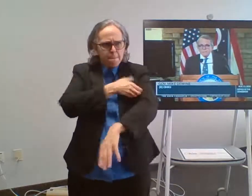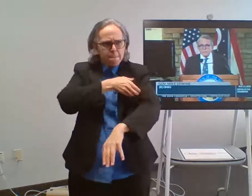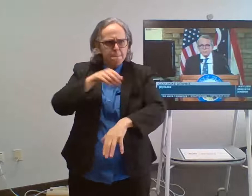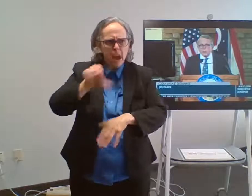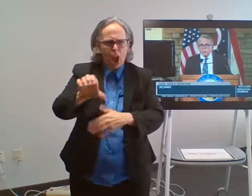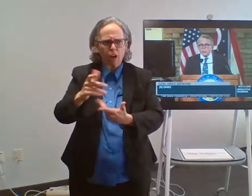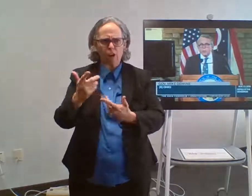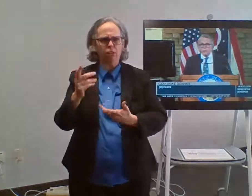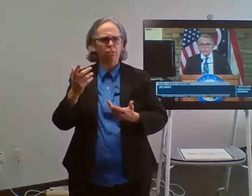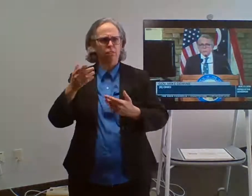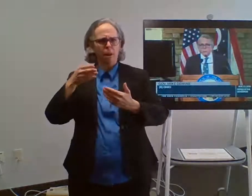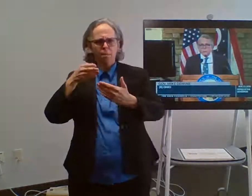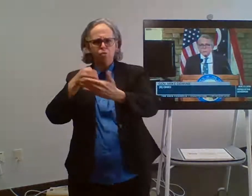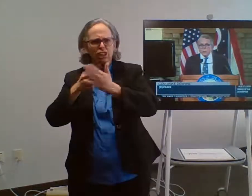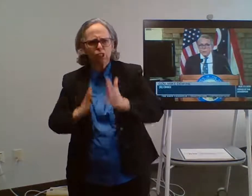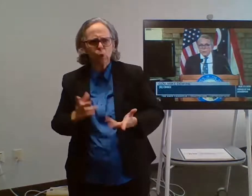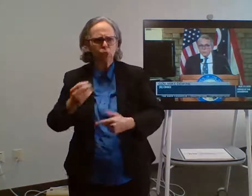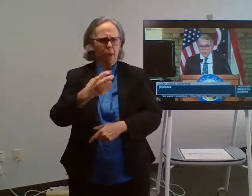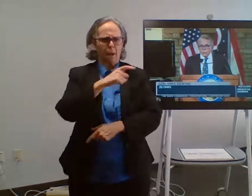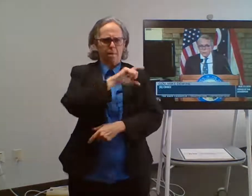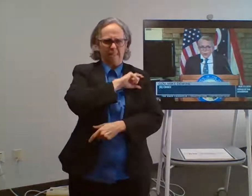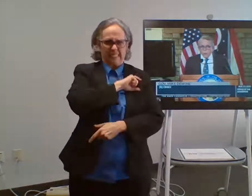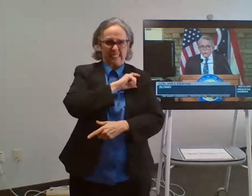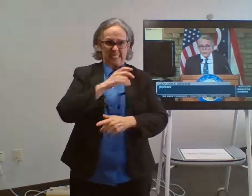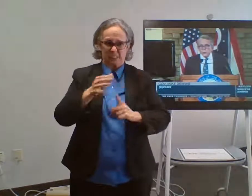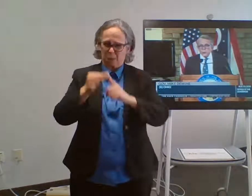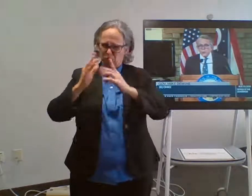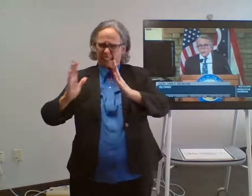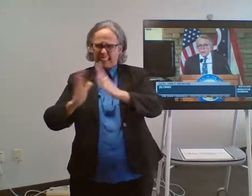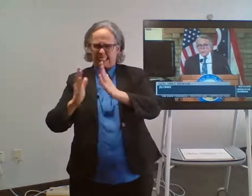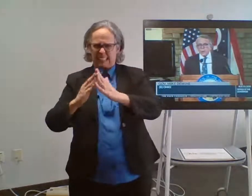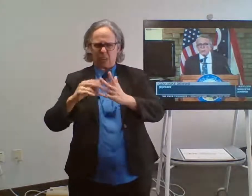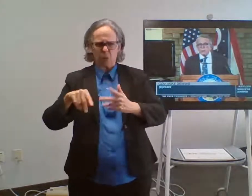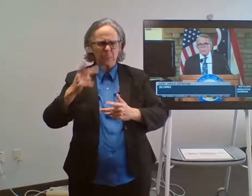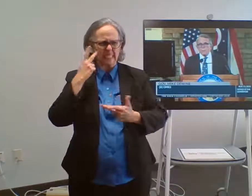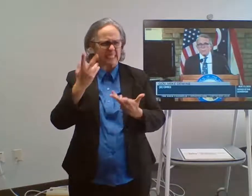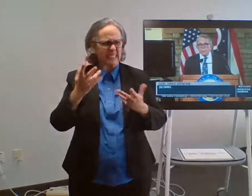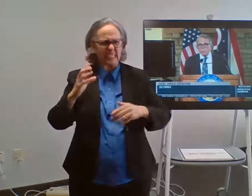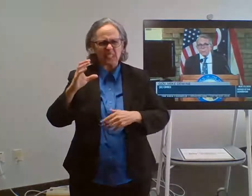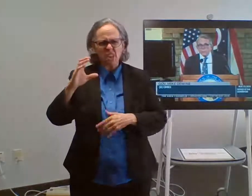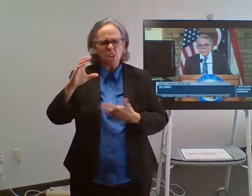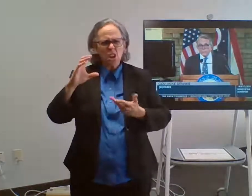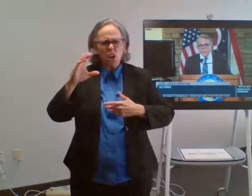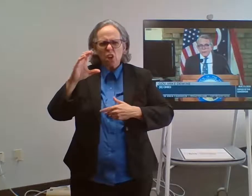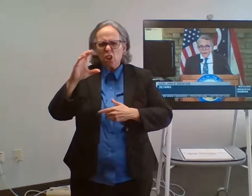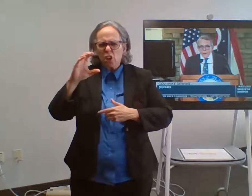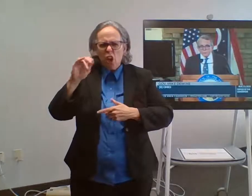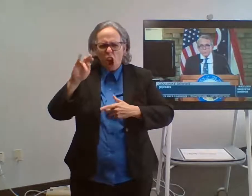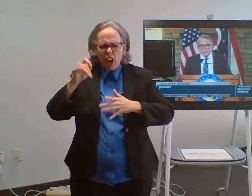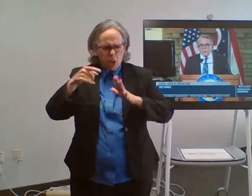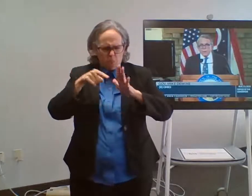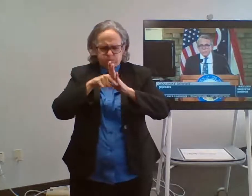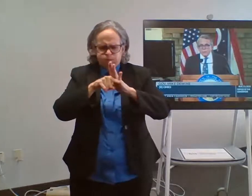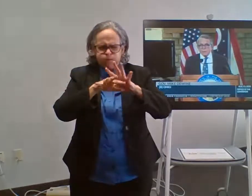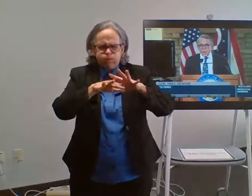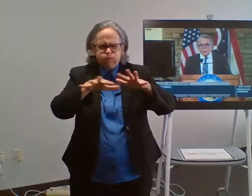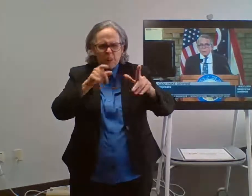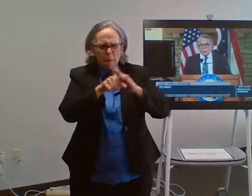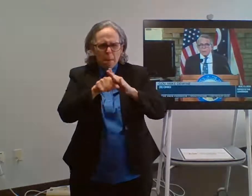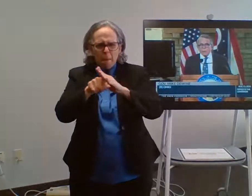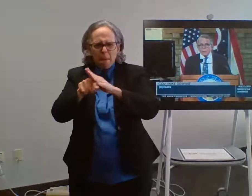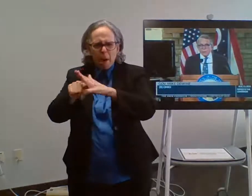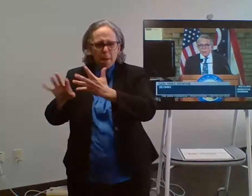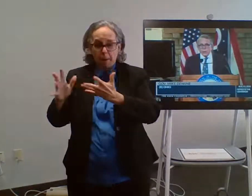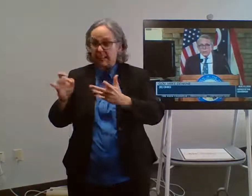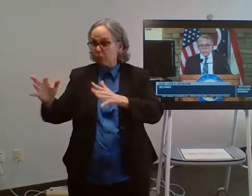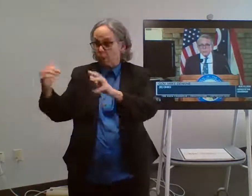in our cities where we're seeing just horrible carnage, if we can get that passed, that will